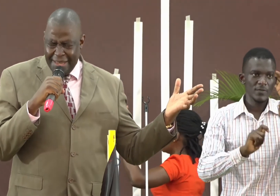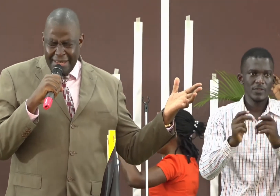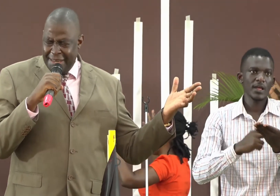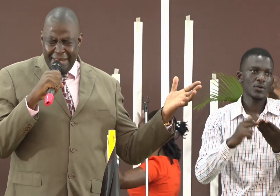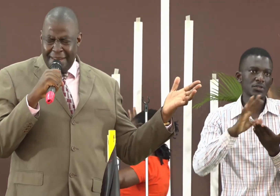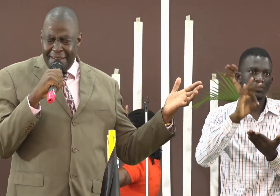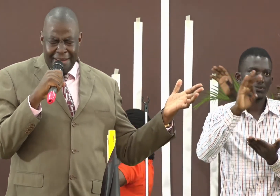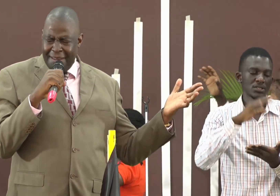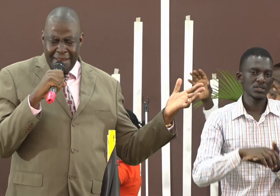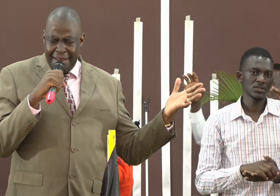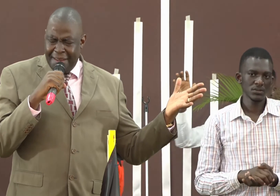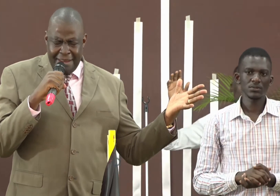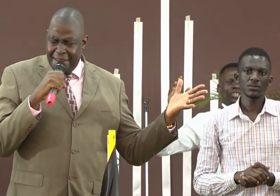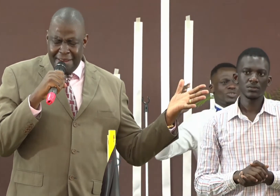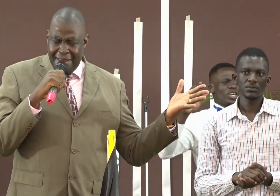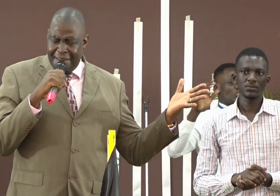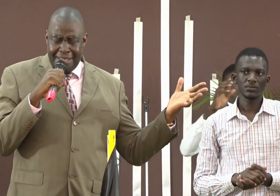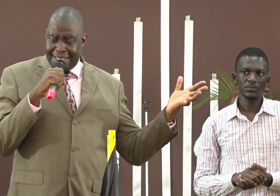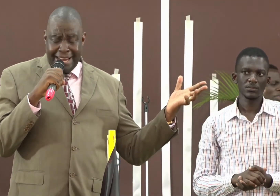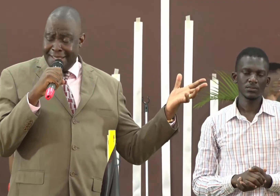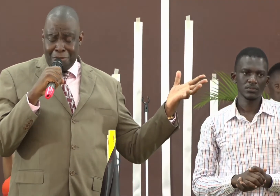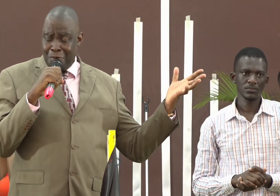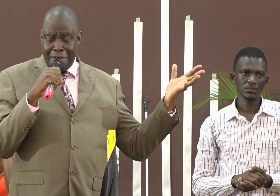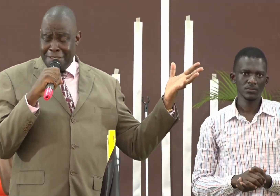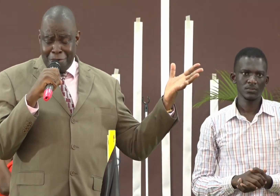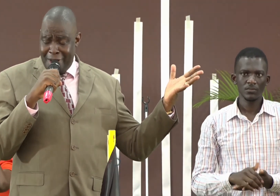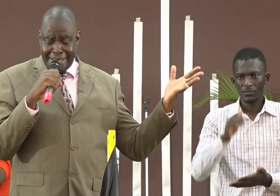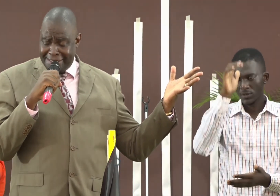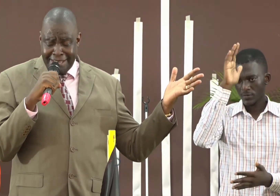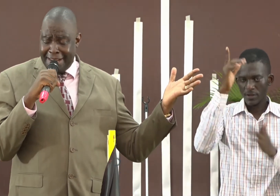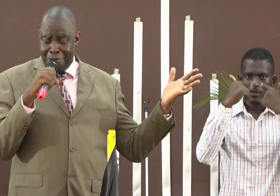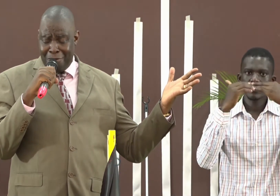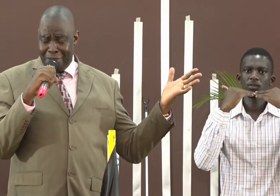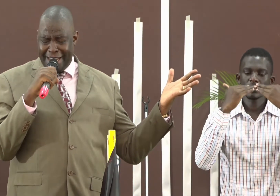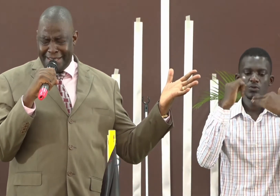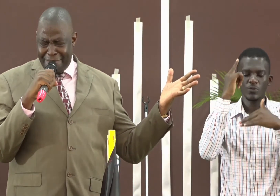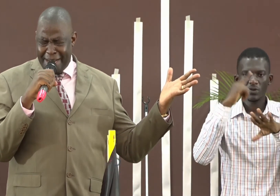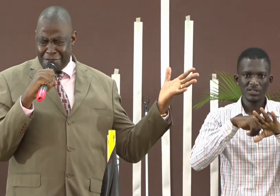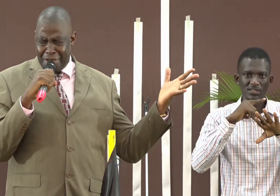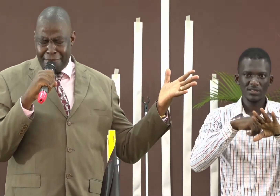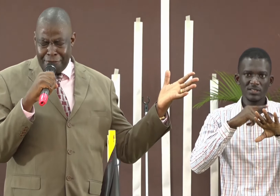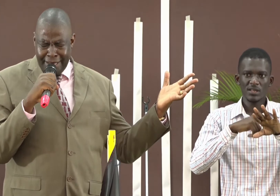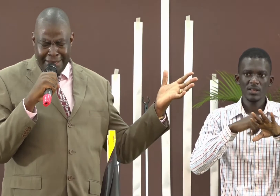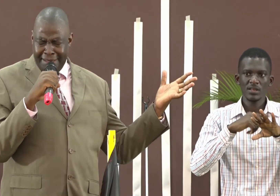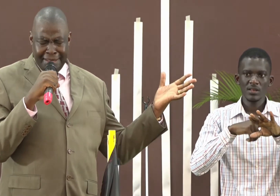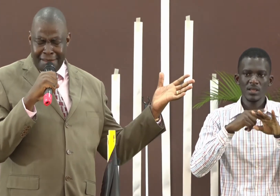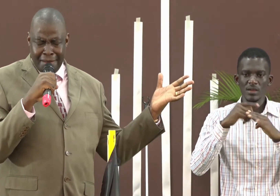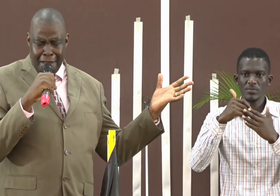bring each and everything under the control of the Holy Spirit. Tata tukwebaza olw'akaseera kano k'otadde maaso